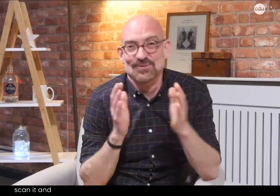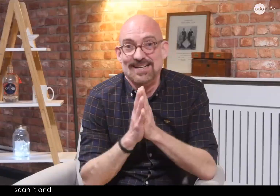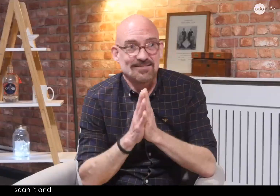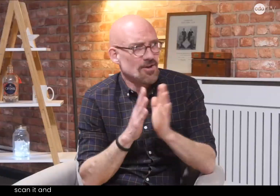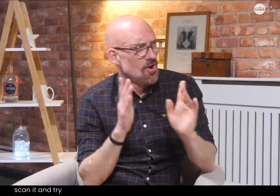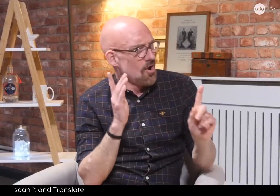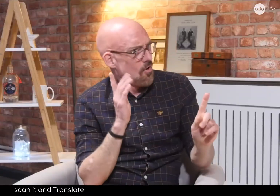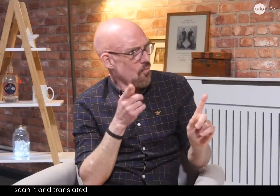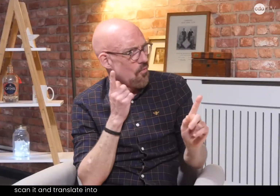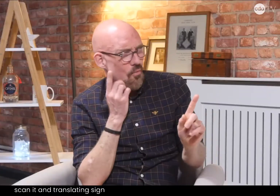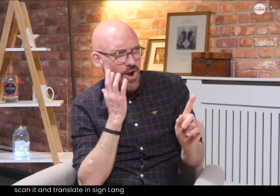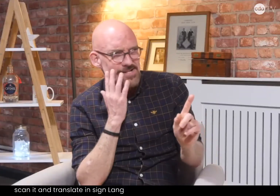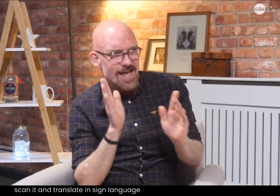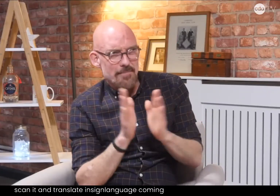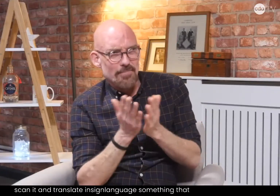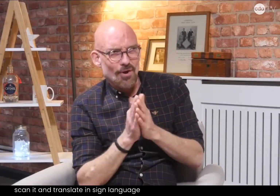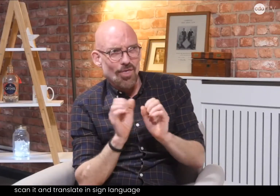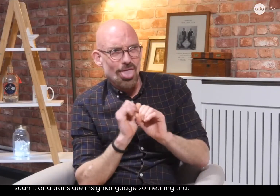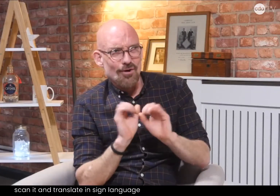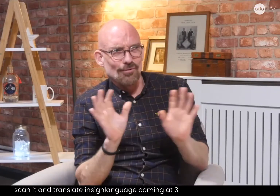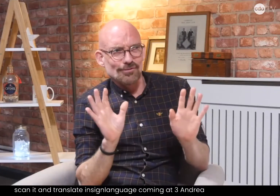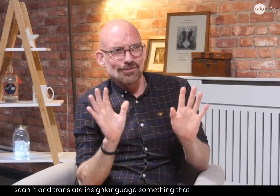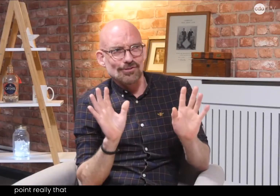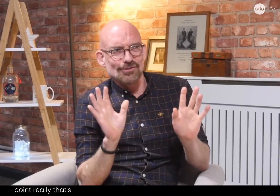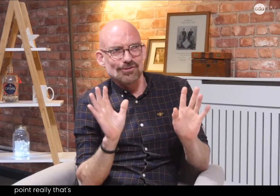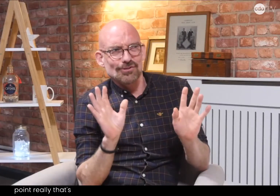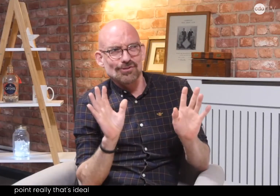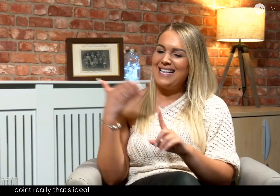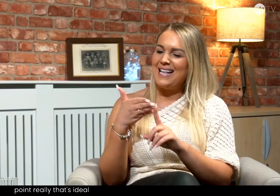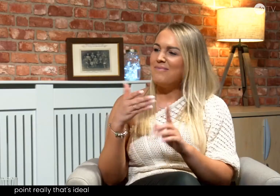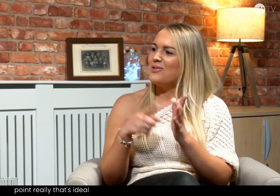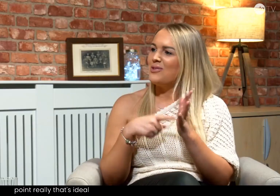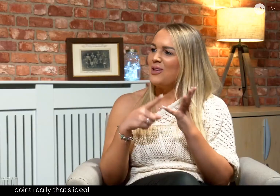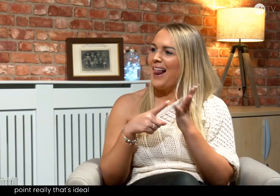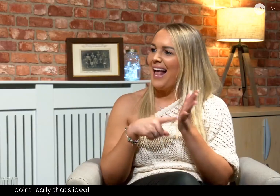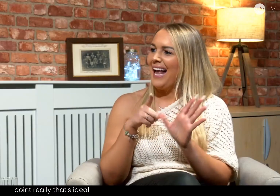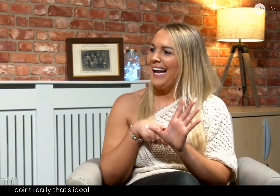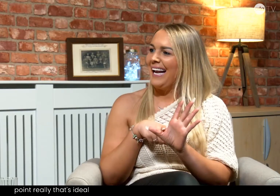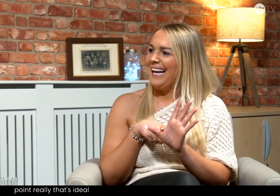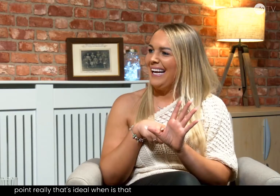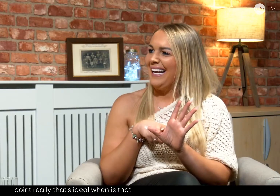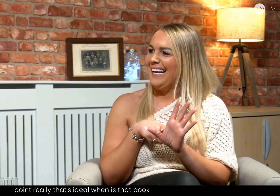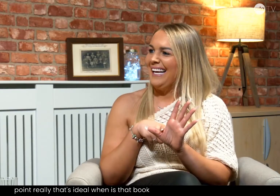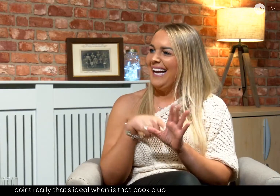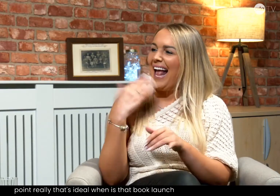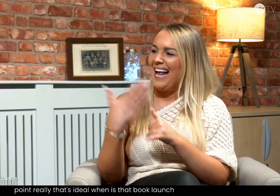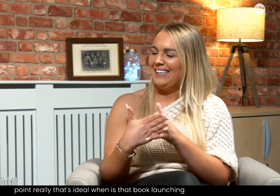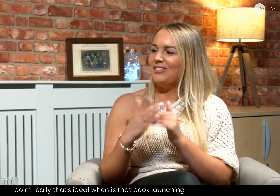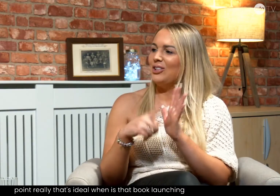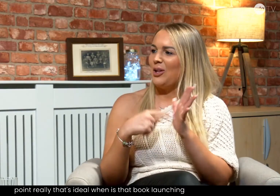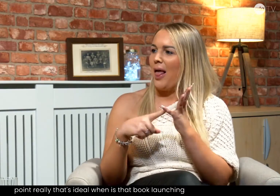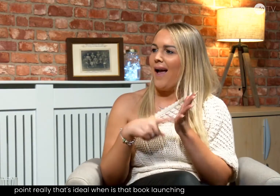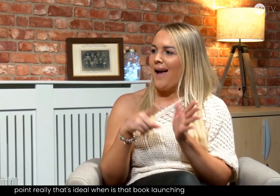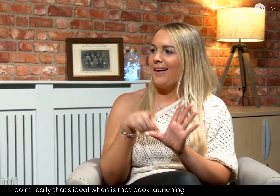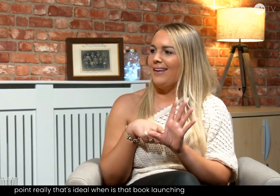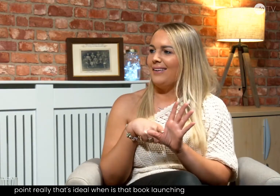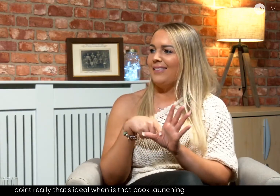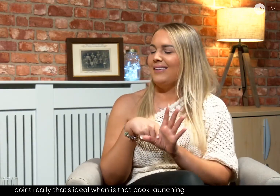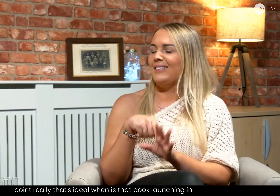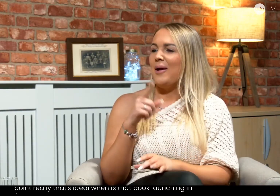that's my dream, really. That's ideal. So when is that book launching? It's in July. Yeah, the end of July it will be out.